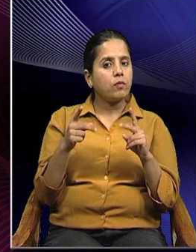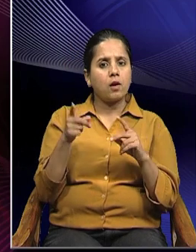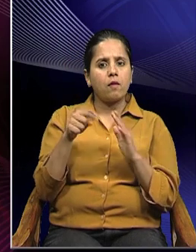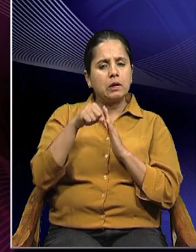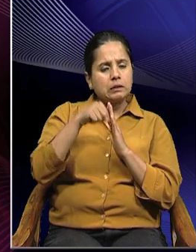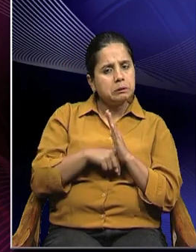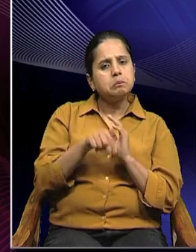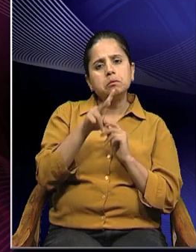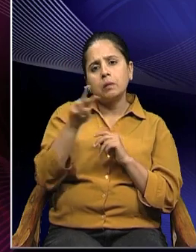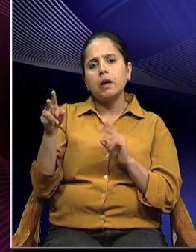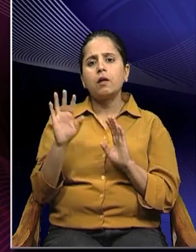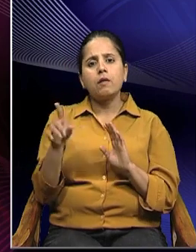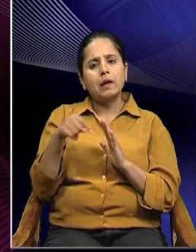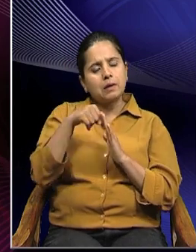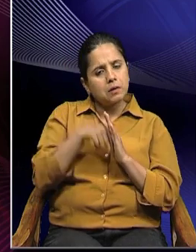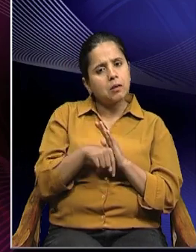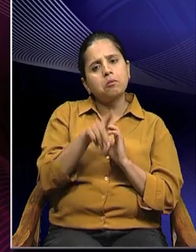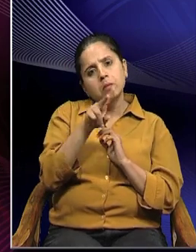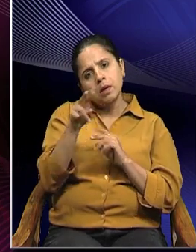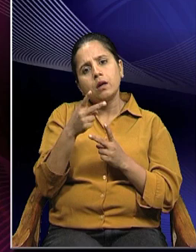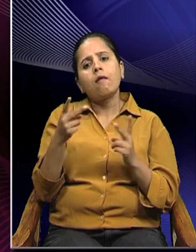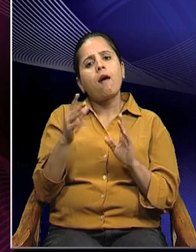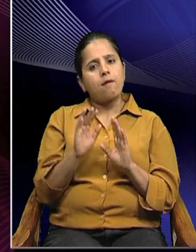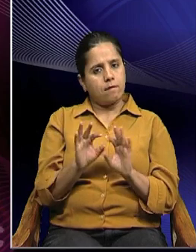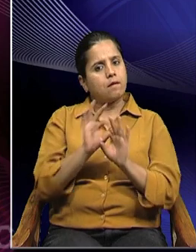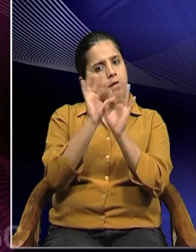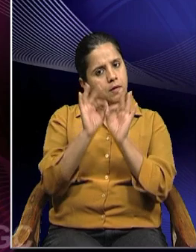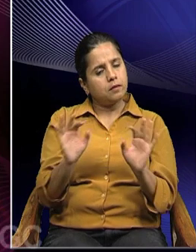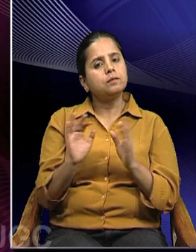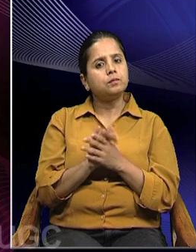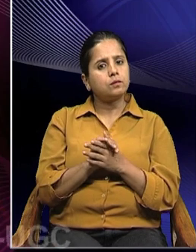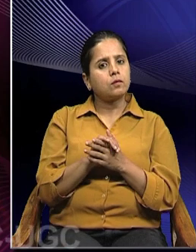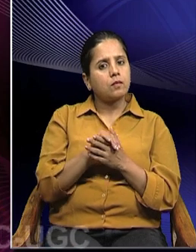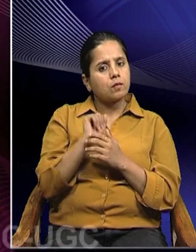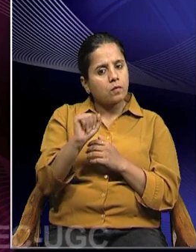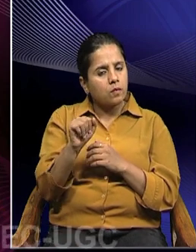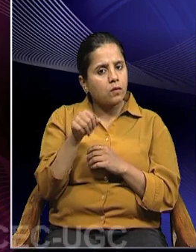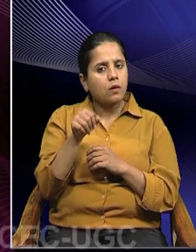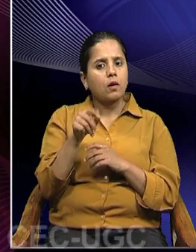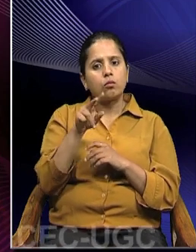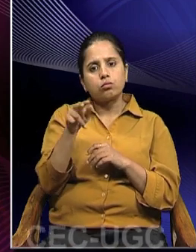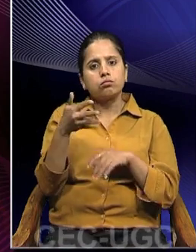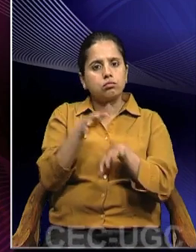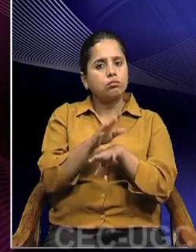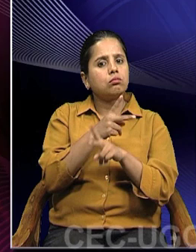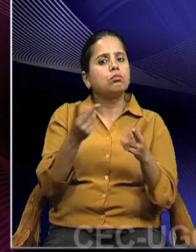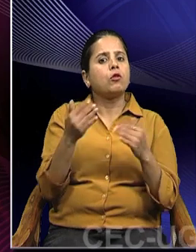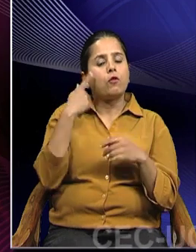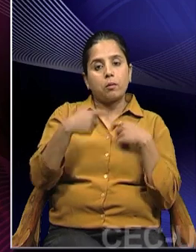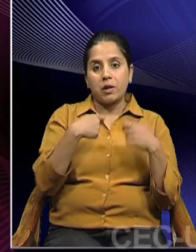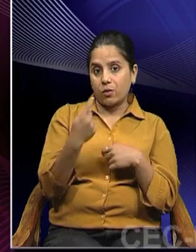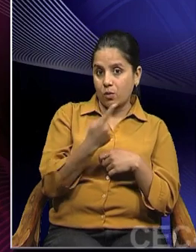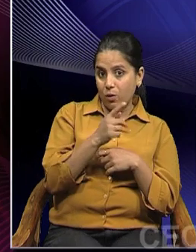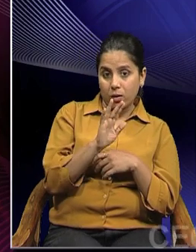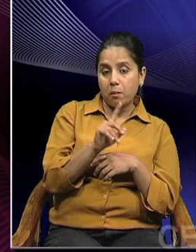rooted meaning, they have a deep rooted meaning, and they have deep rooted implications, not only for business